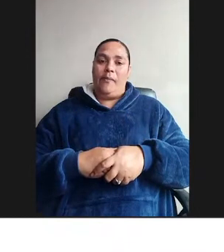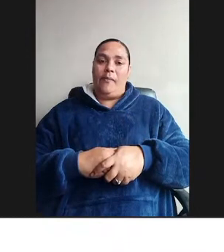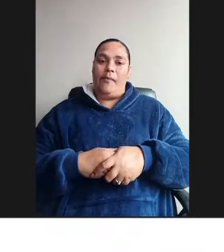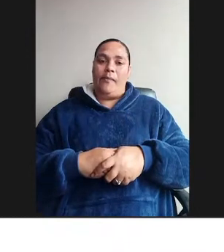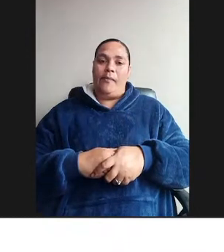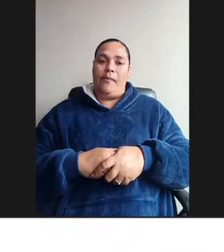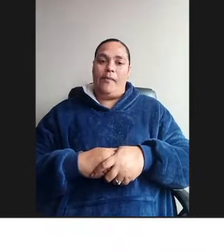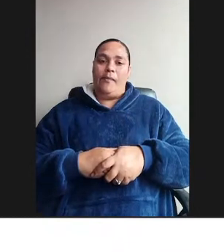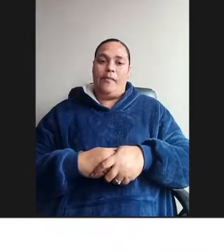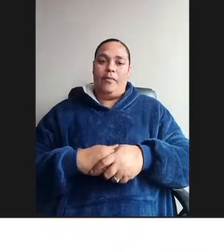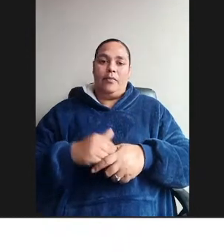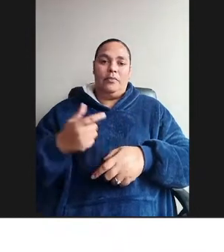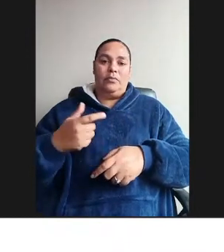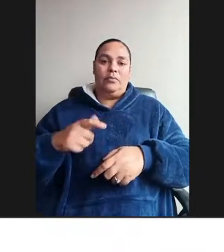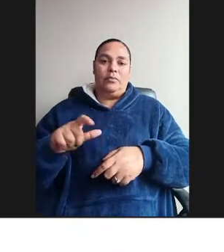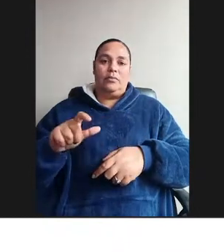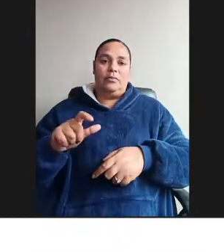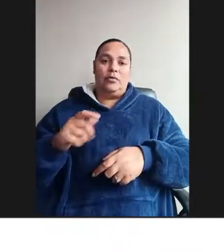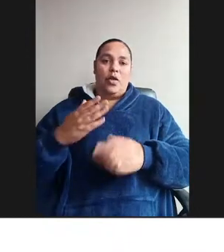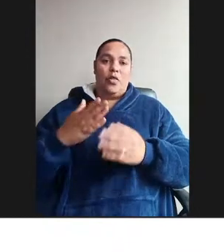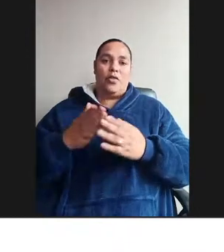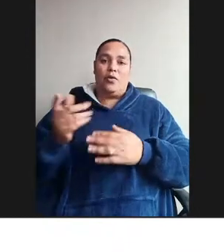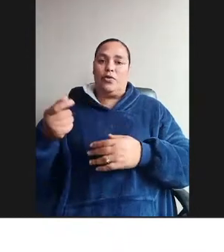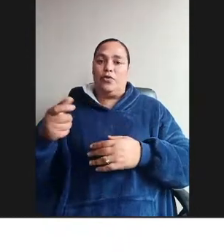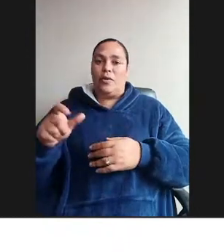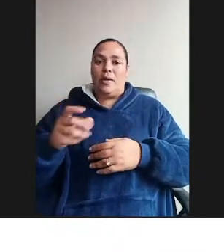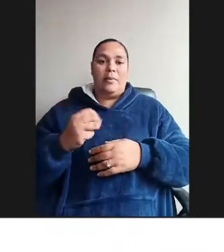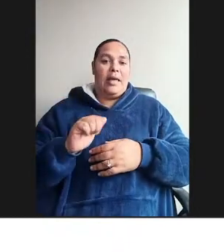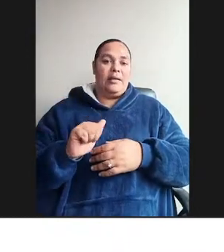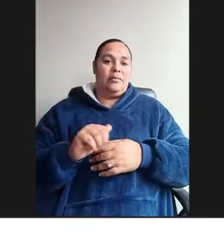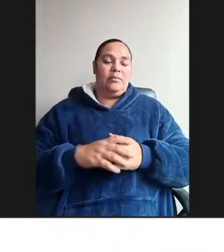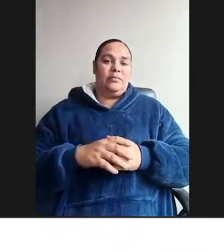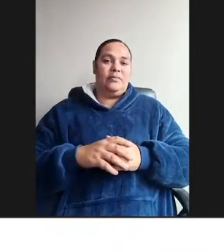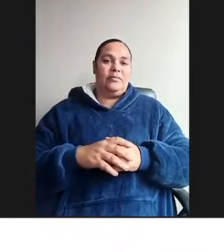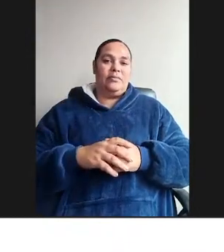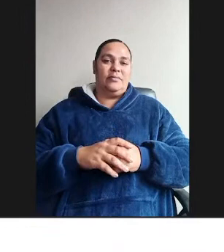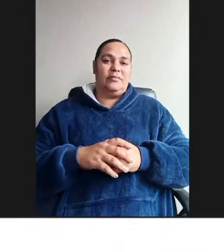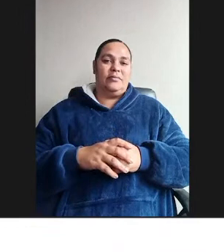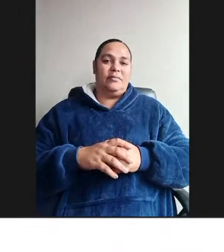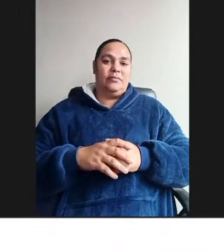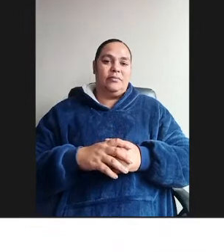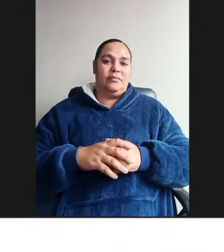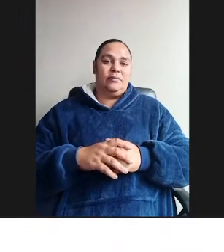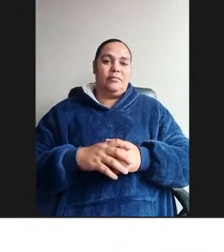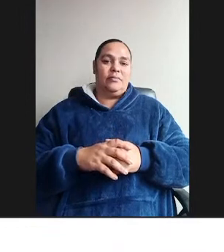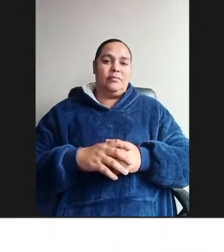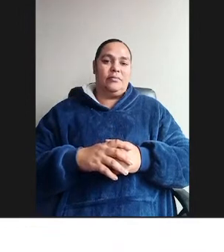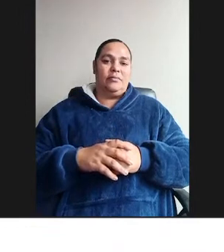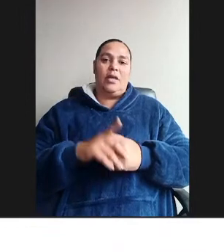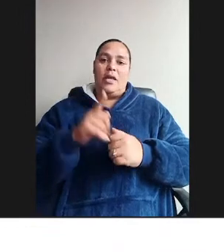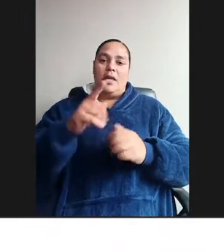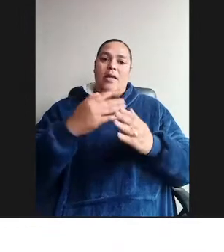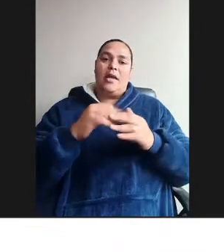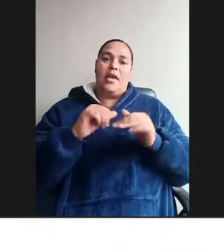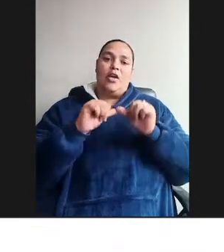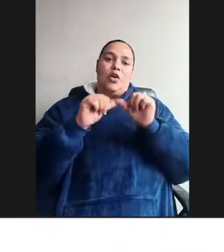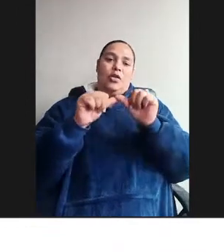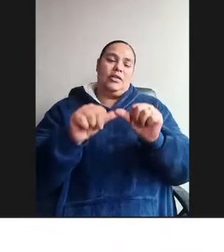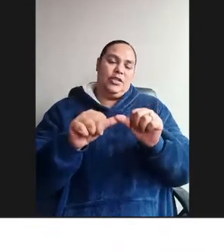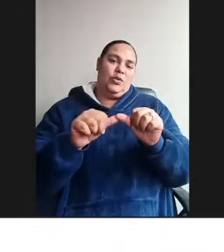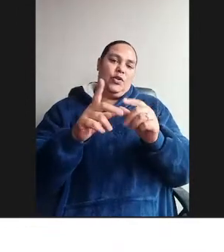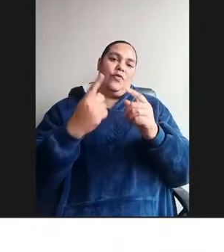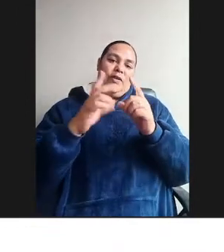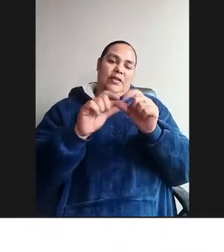Chair, through you, Chair. Mr. Adams, No, will Mr. you add Keswa on, can or can Mr. continue? Keswa continue? Oh, I can continue. Okay. Mr. Keswa can continue. Thank you,